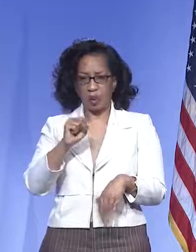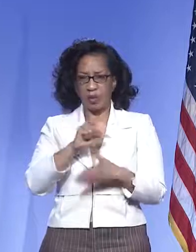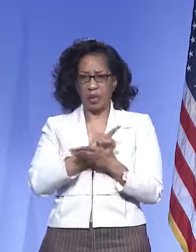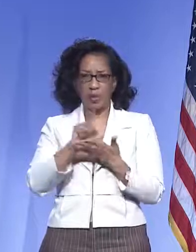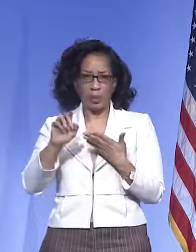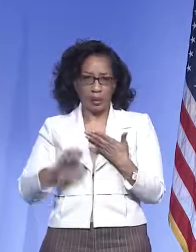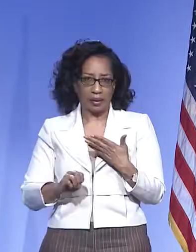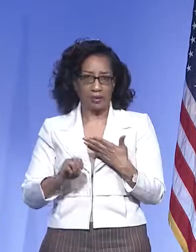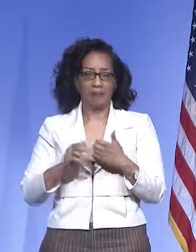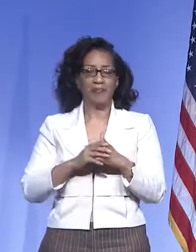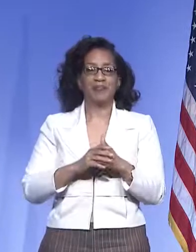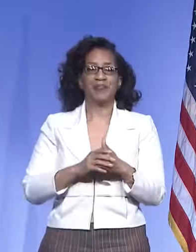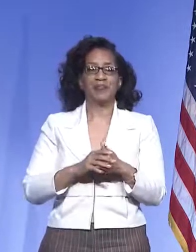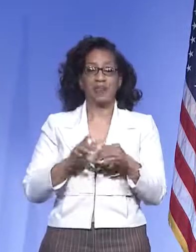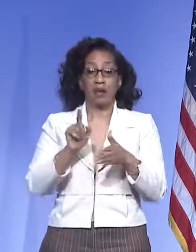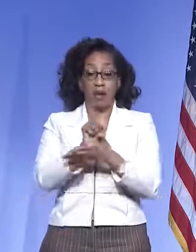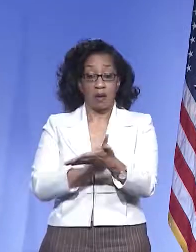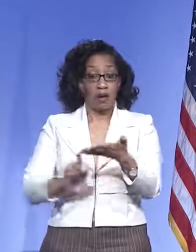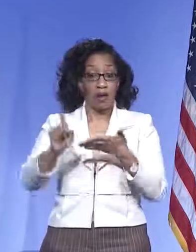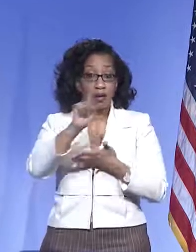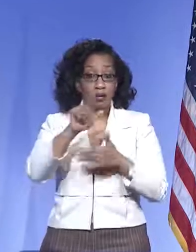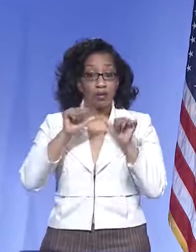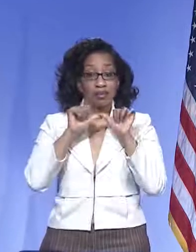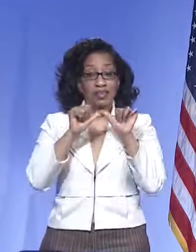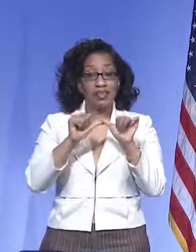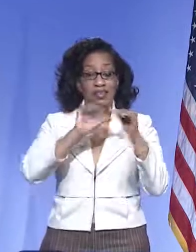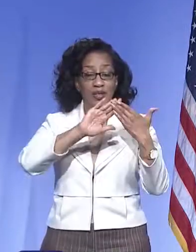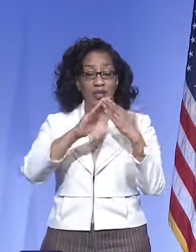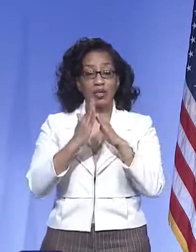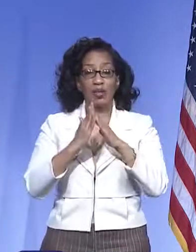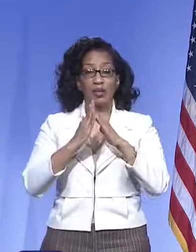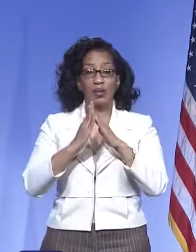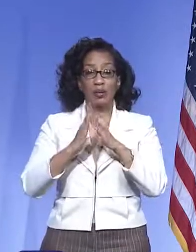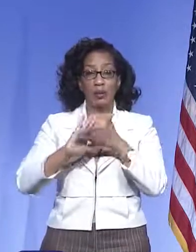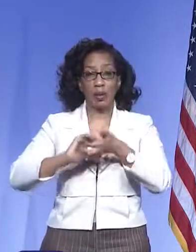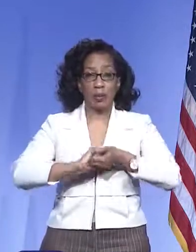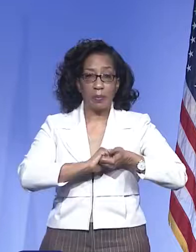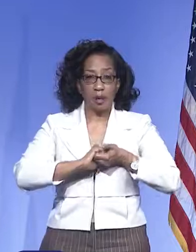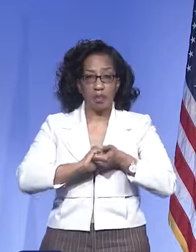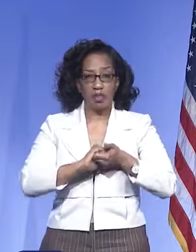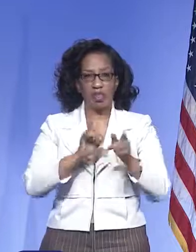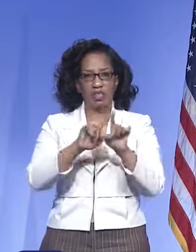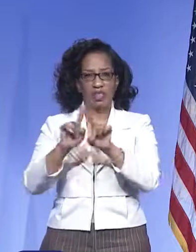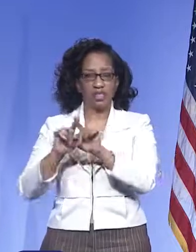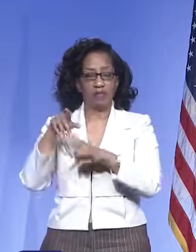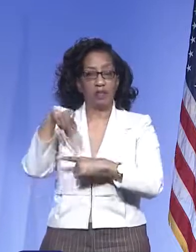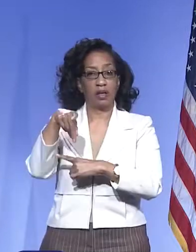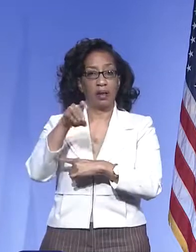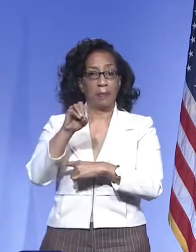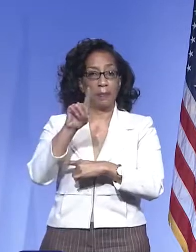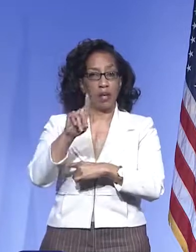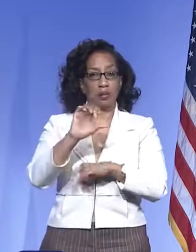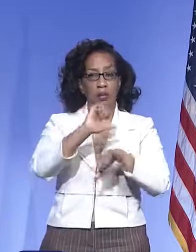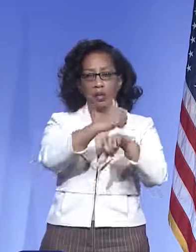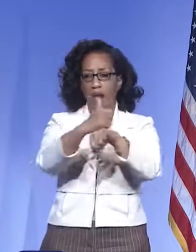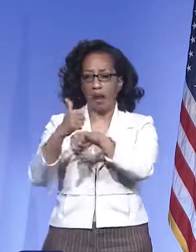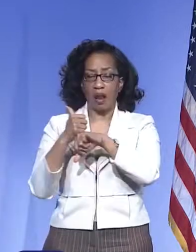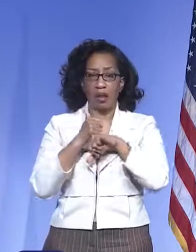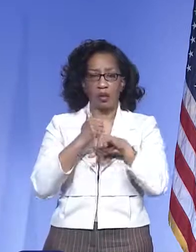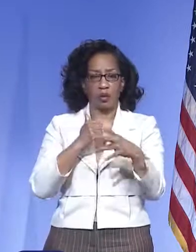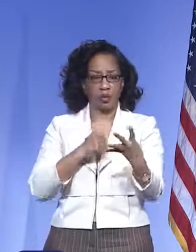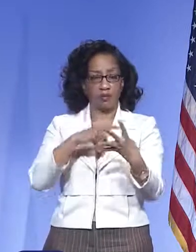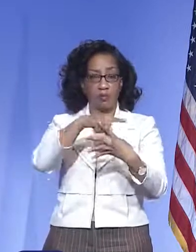then next week, we're going to continue our community partnership in pods, and we'll be offering 4 separate pods, one at the